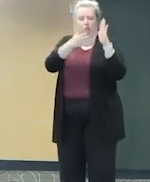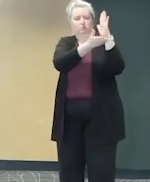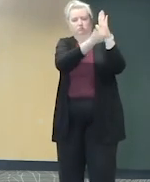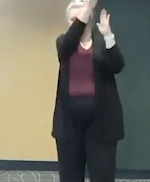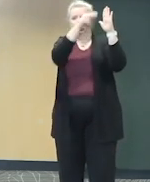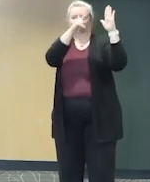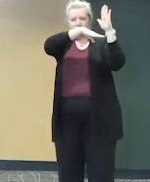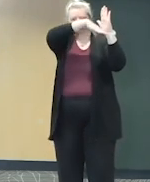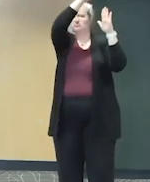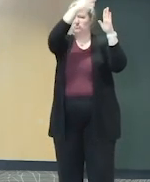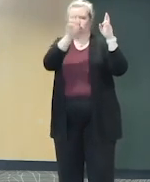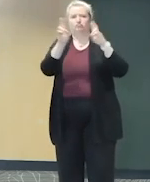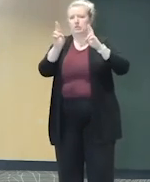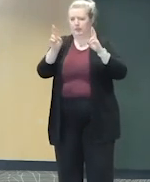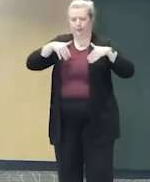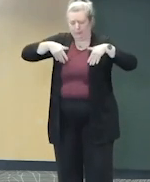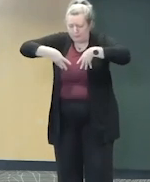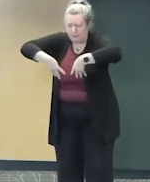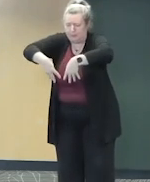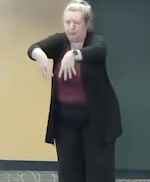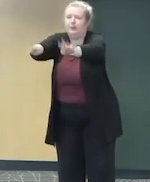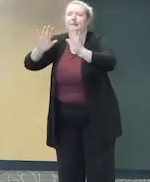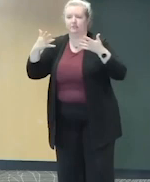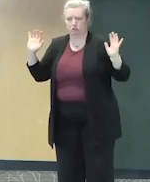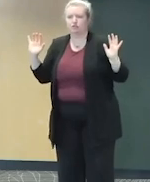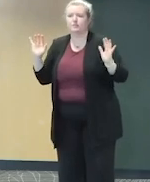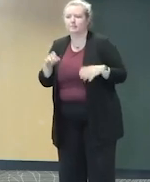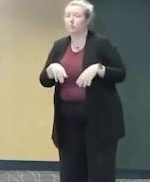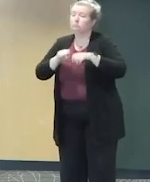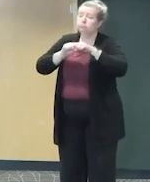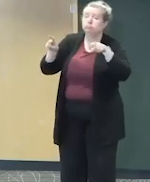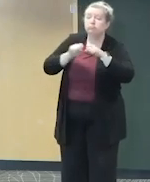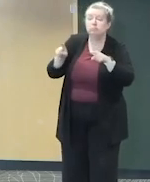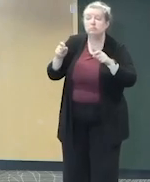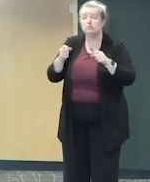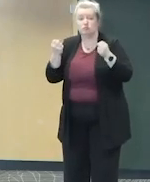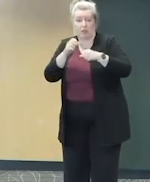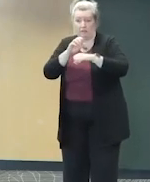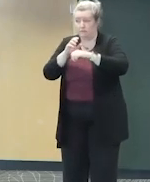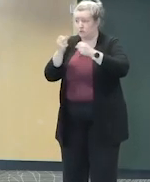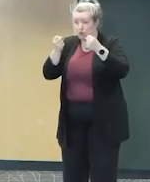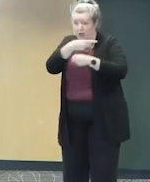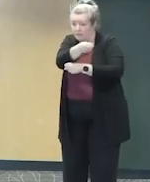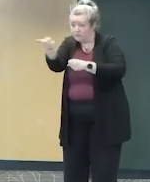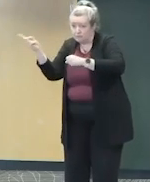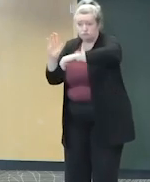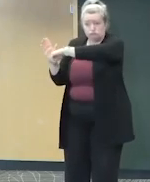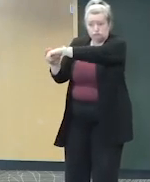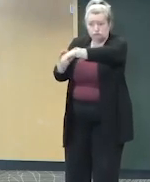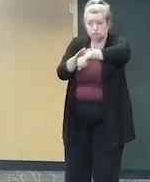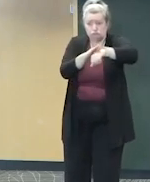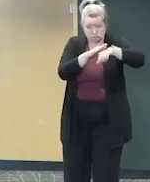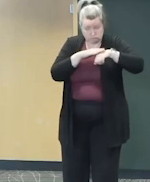We are pushing out appropriate winter driving messages on all of our variable message signs and through our social media platforms.